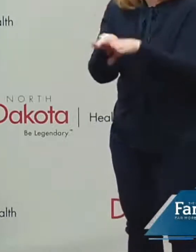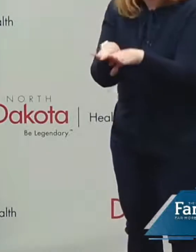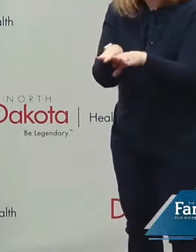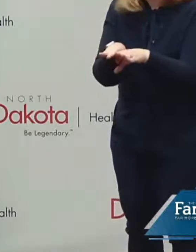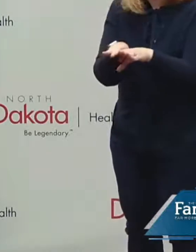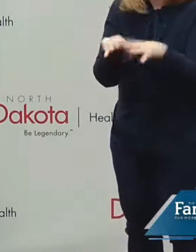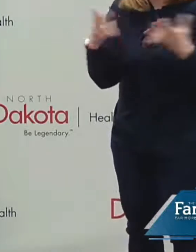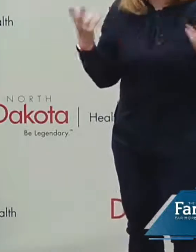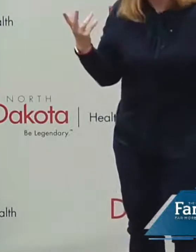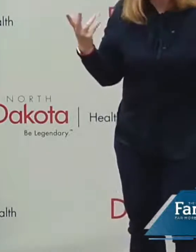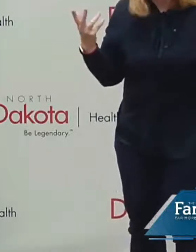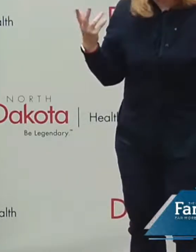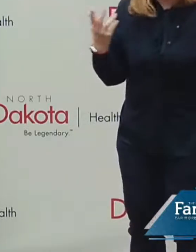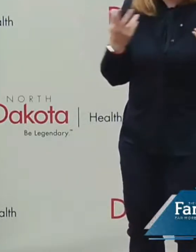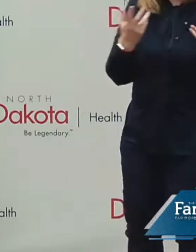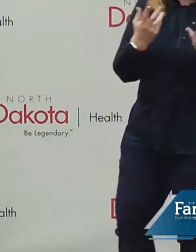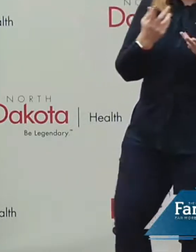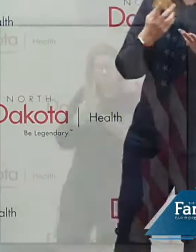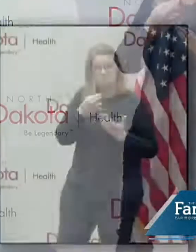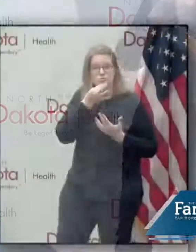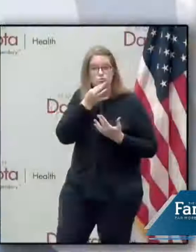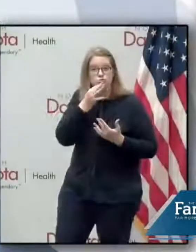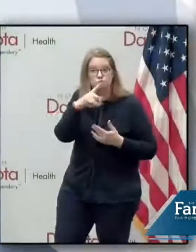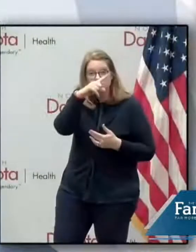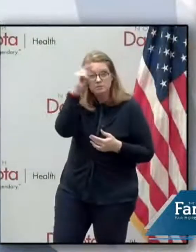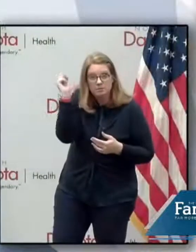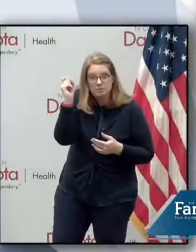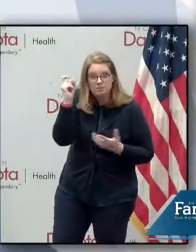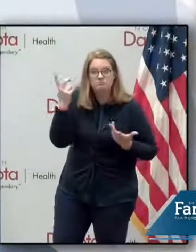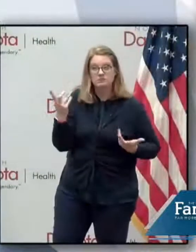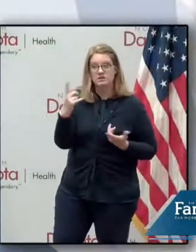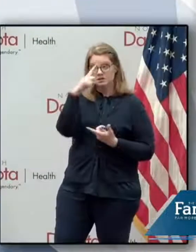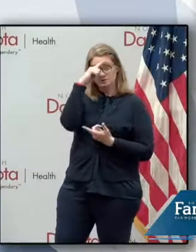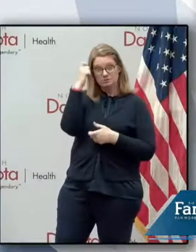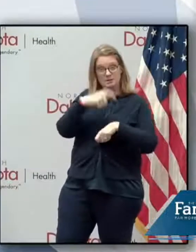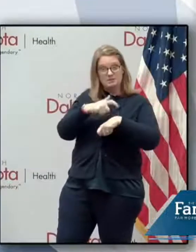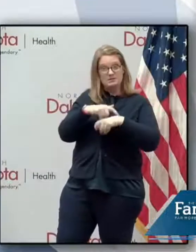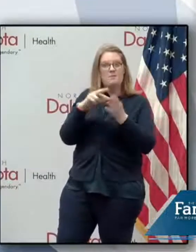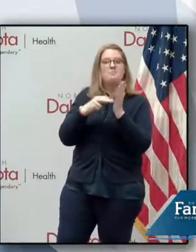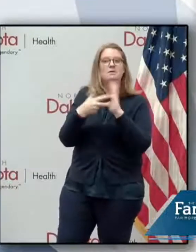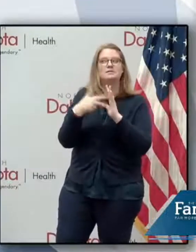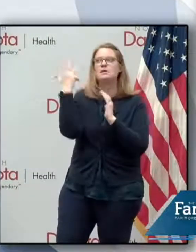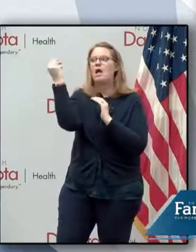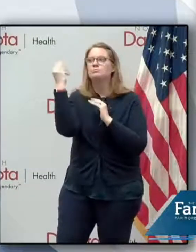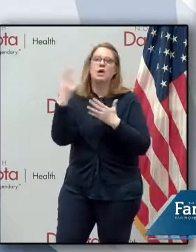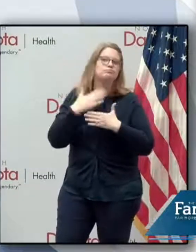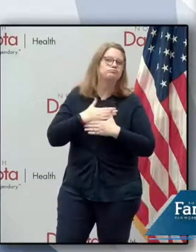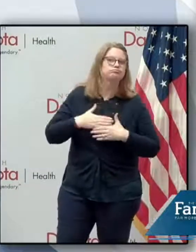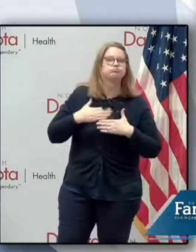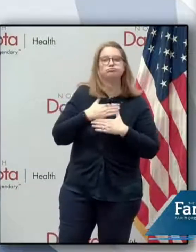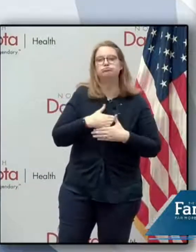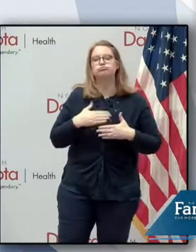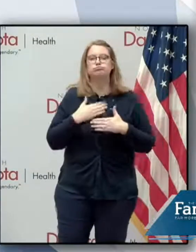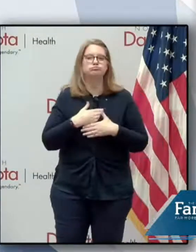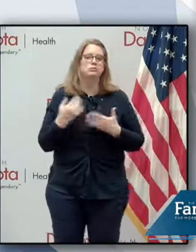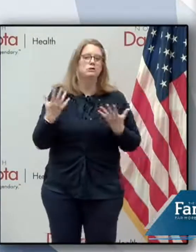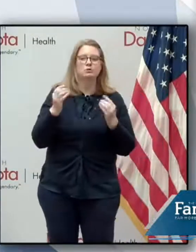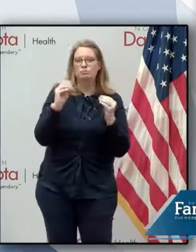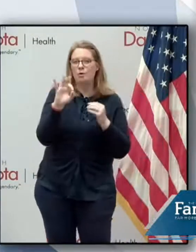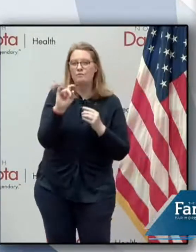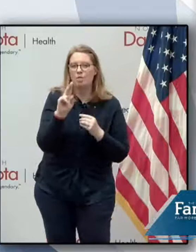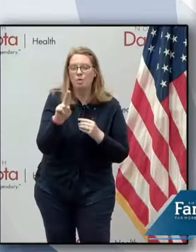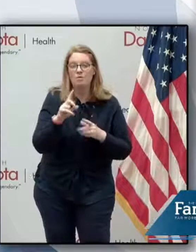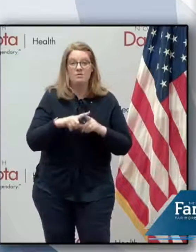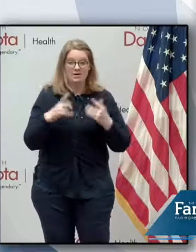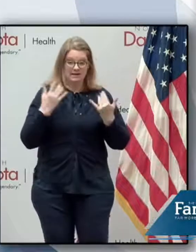and we were heading into warmer weather where we had more opportunity to be outside, and we were moving out of flu season this fall. Here we are in